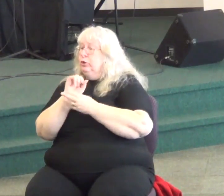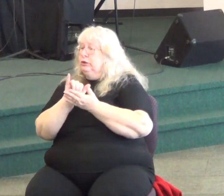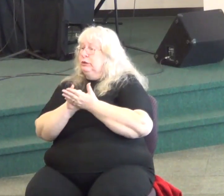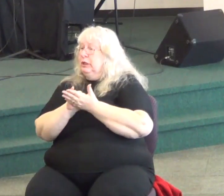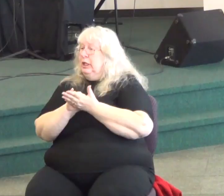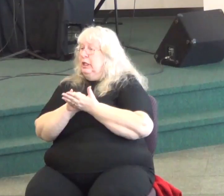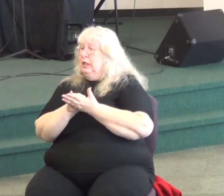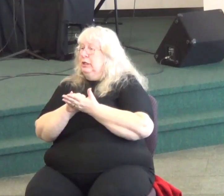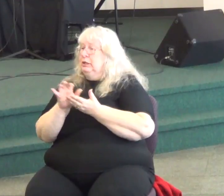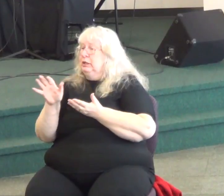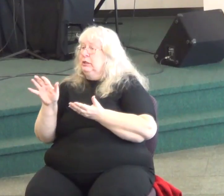today.